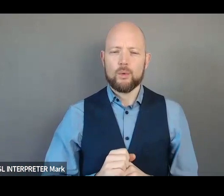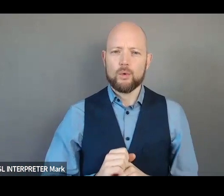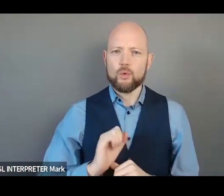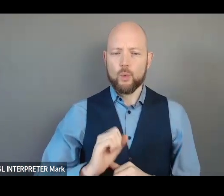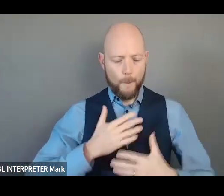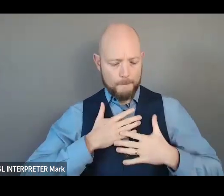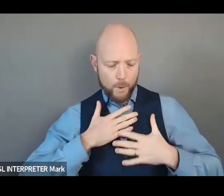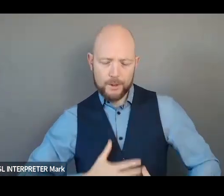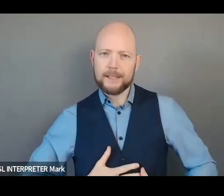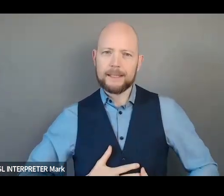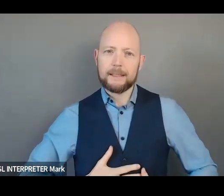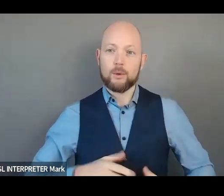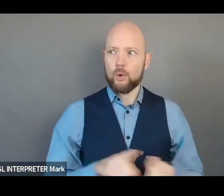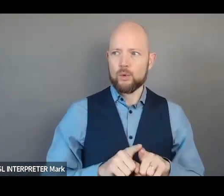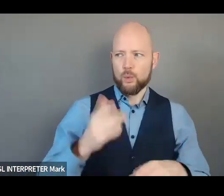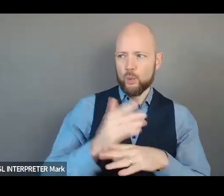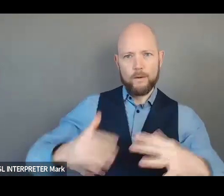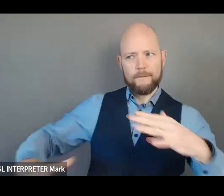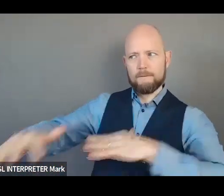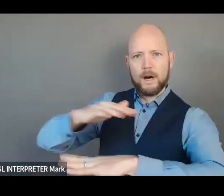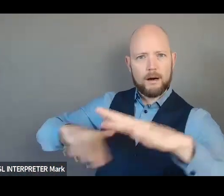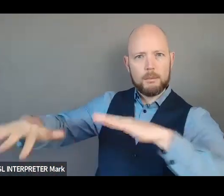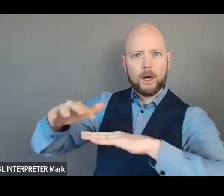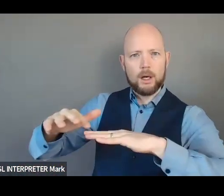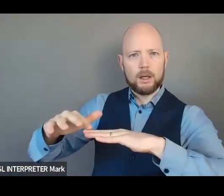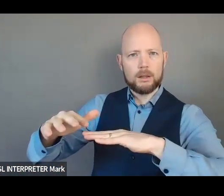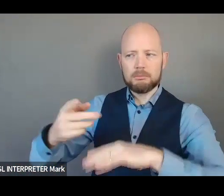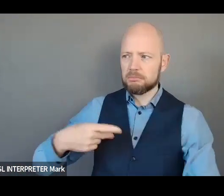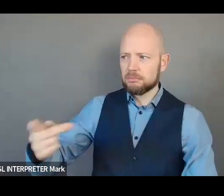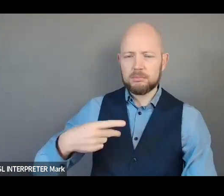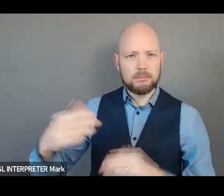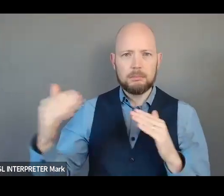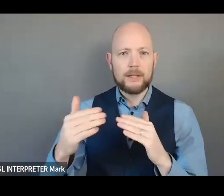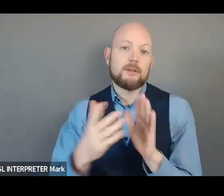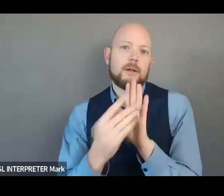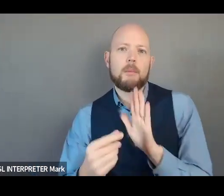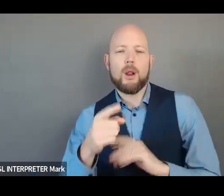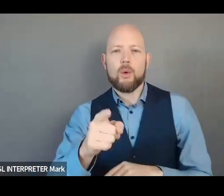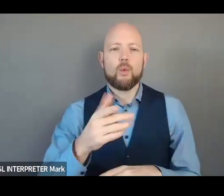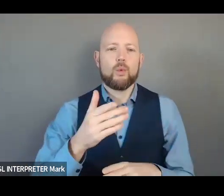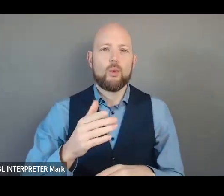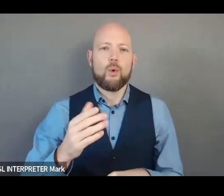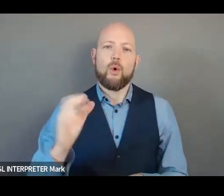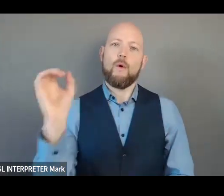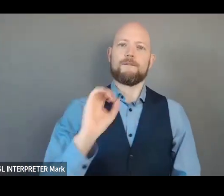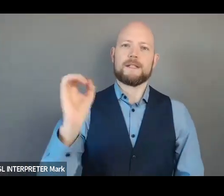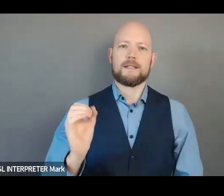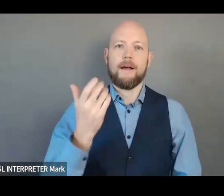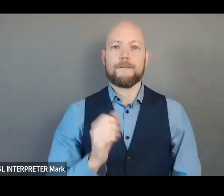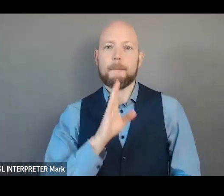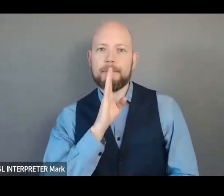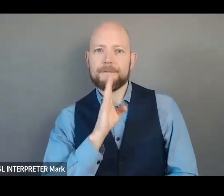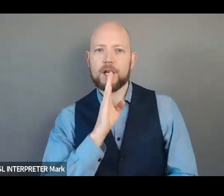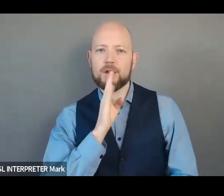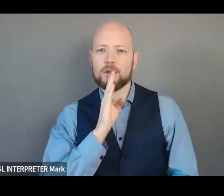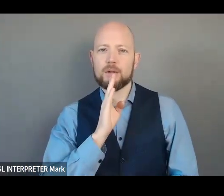also about very different working environments. So getting your period working in an office is very different from getting your period working in the Amazon, for example, or in the